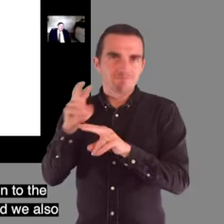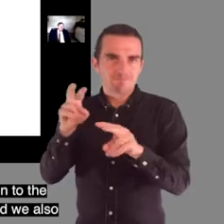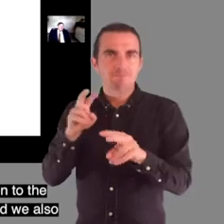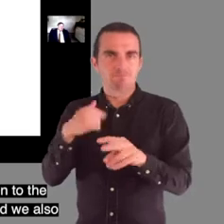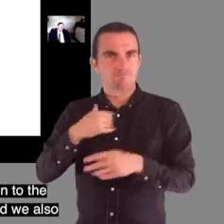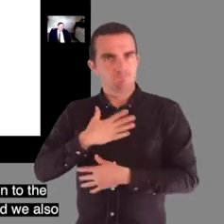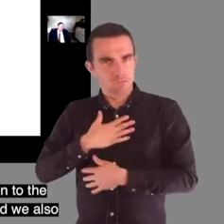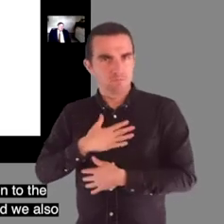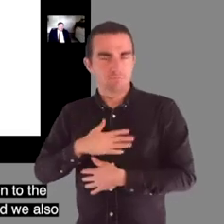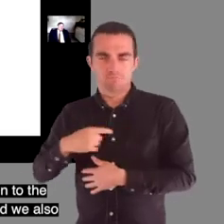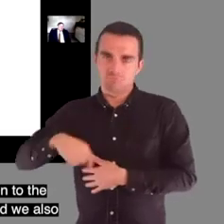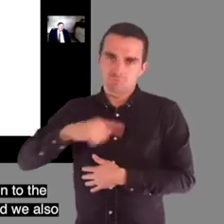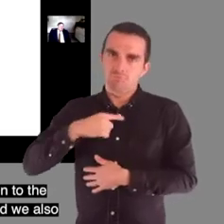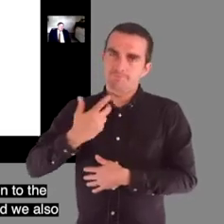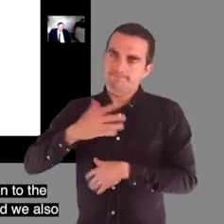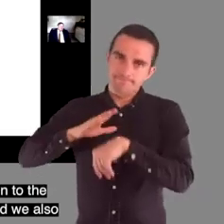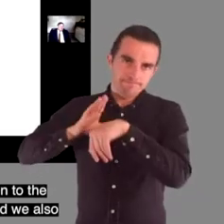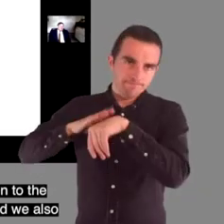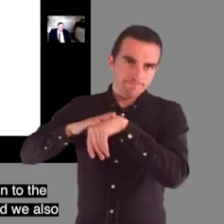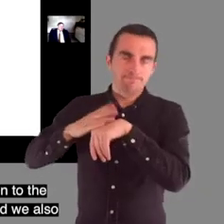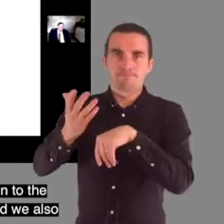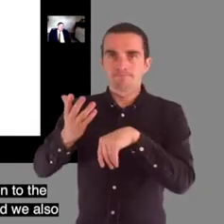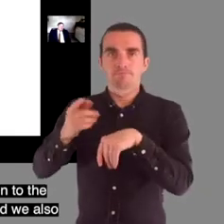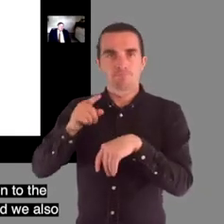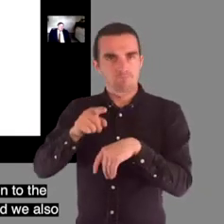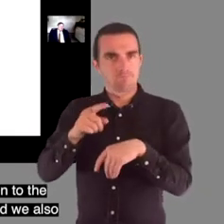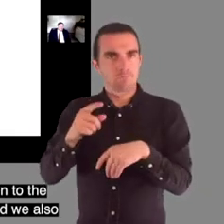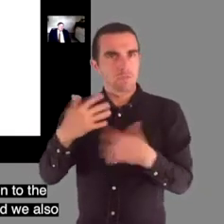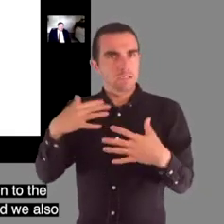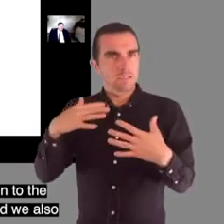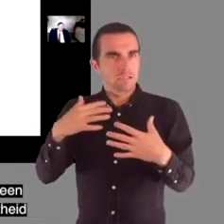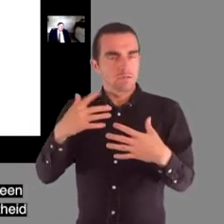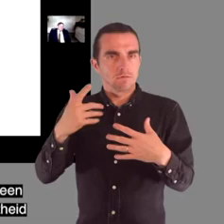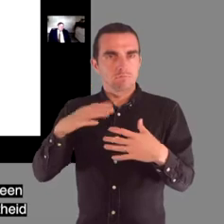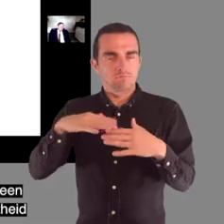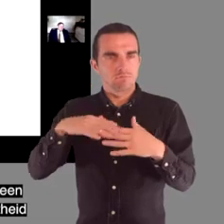opposition to the apartheid government. And we said, we also